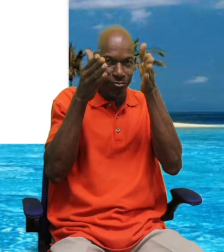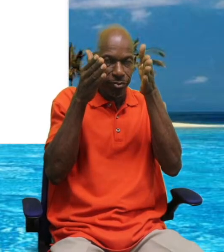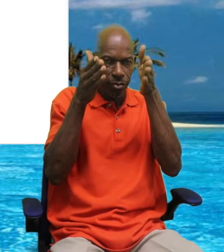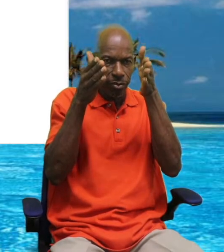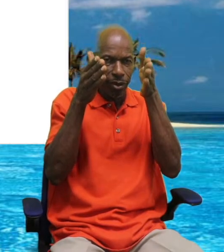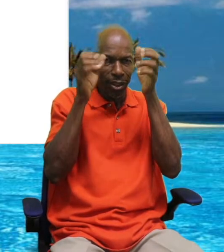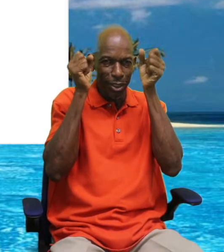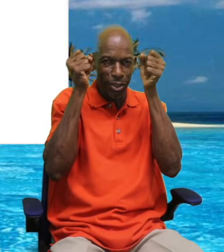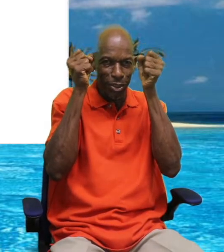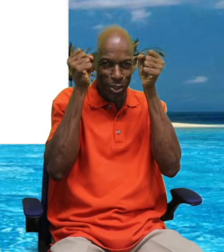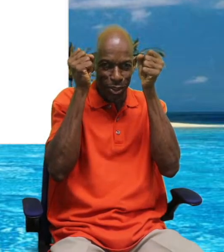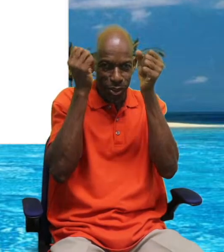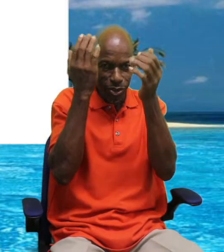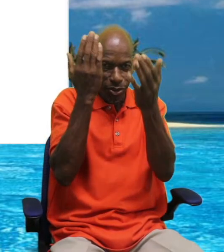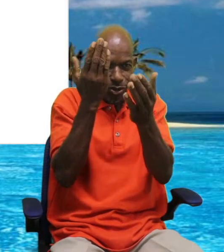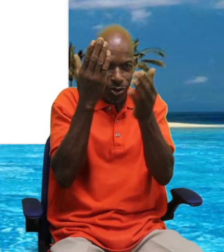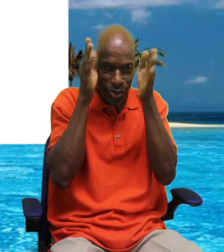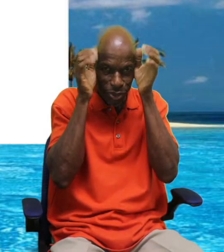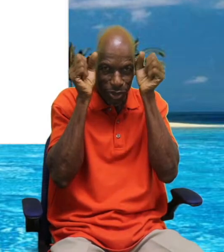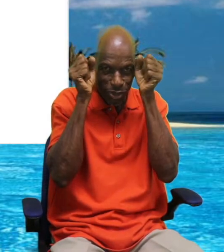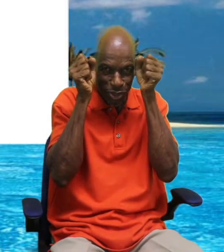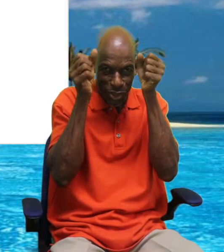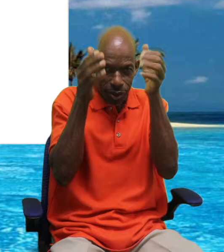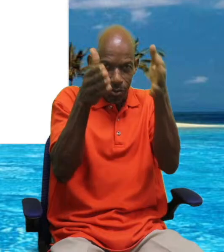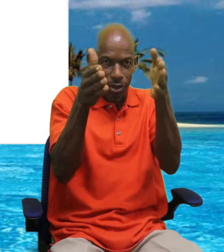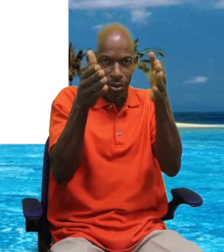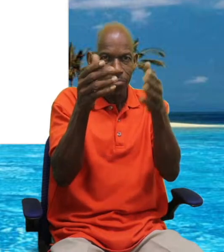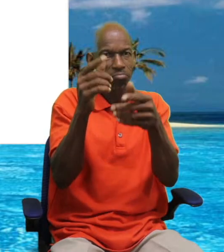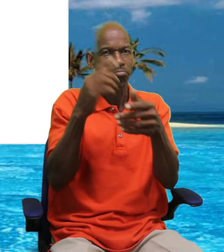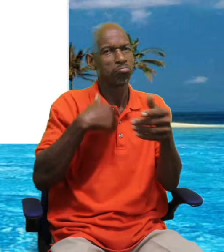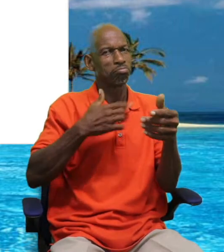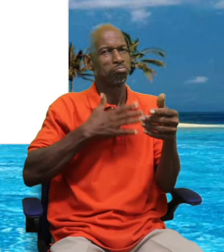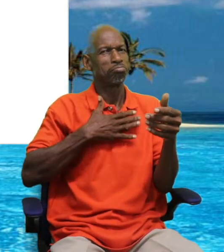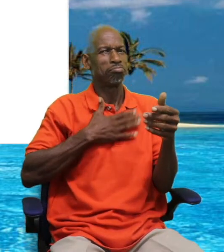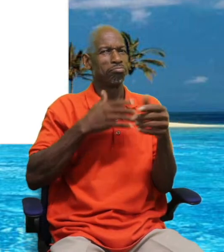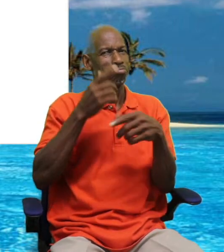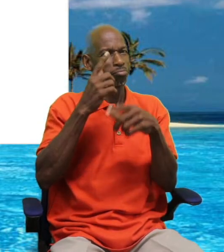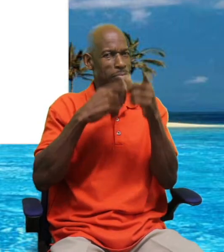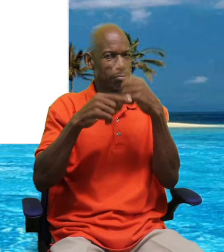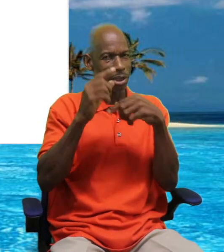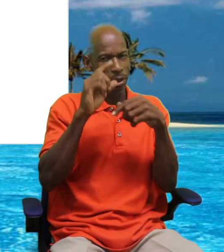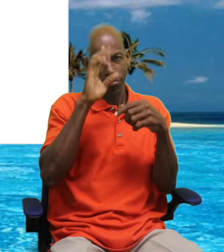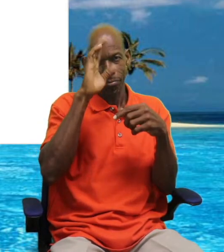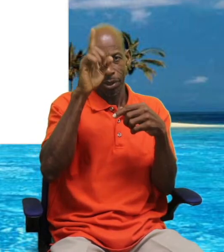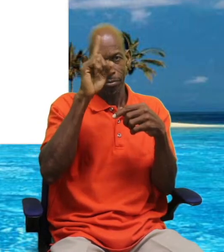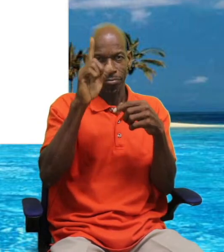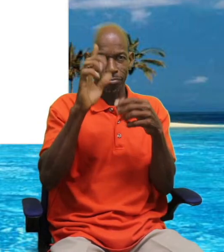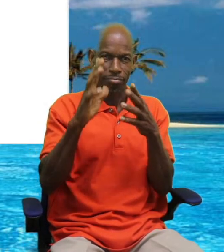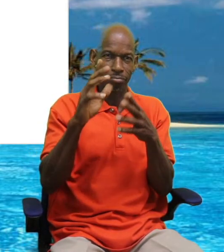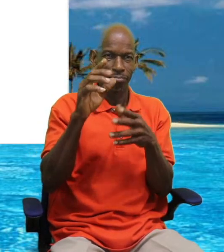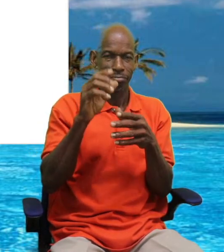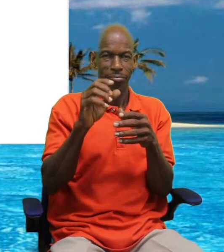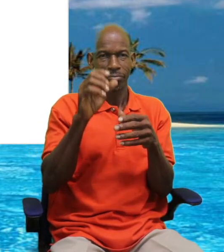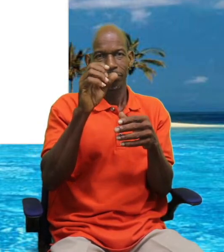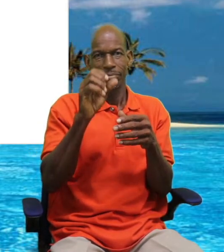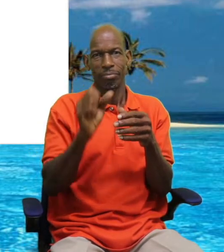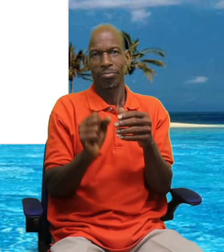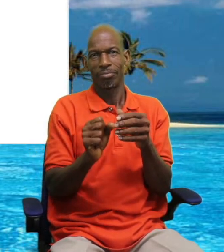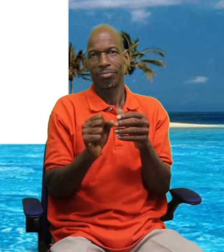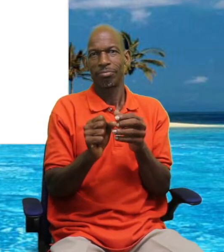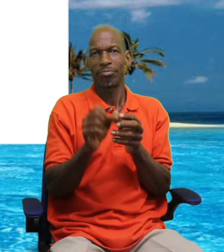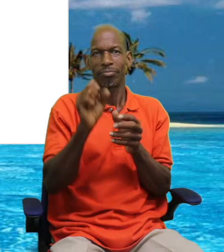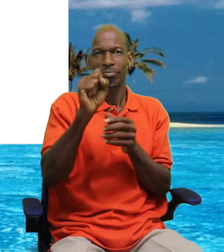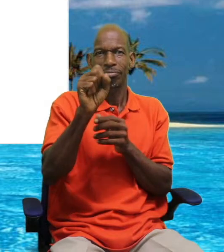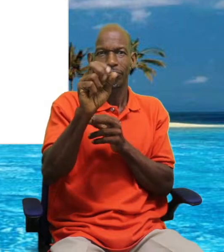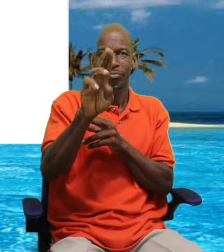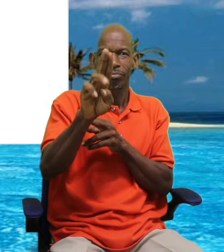which must be linked to the verb, who or what is doing the action in the sentence, the